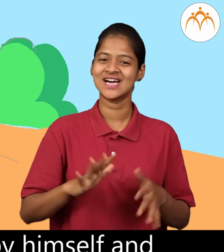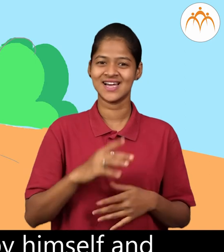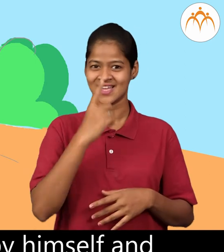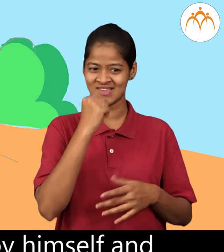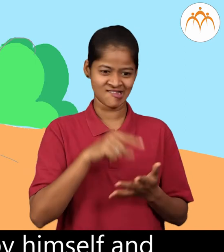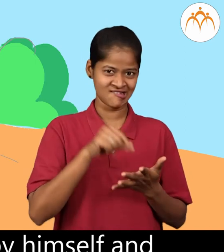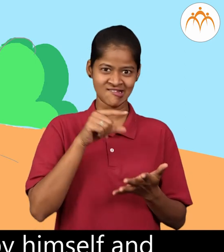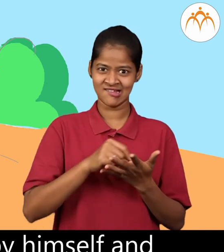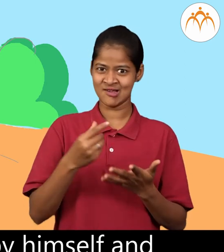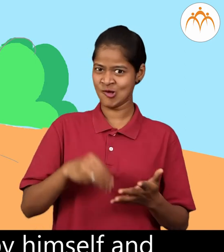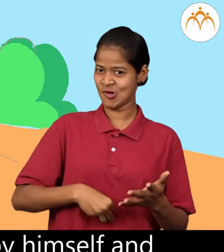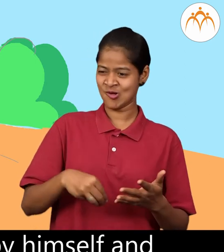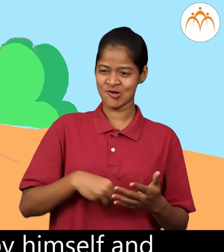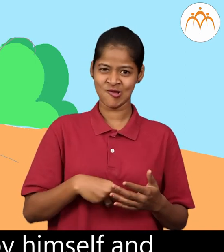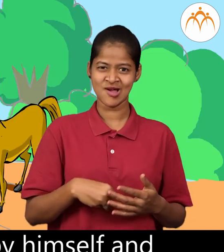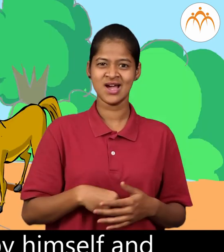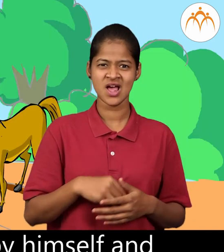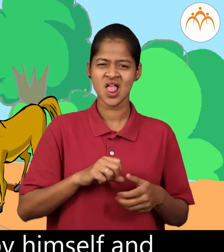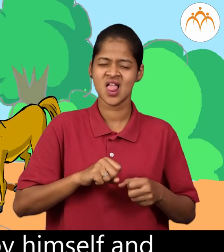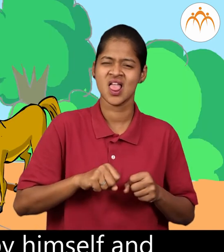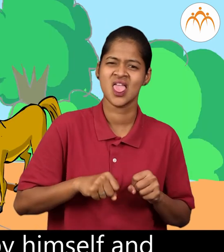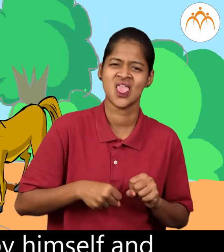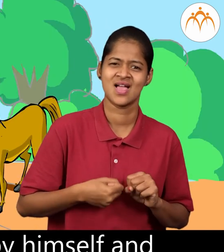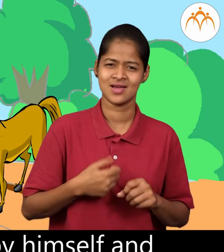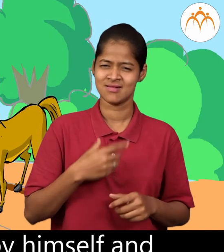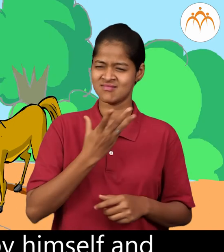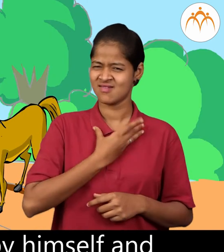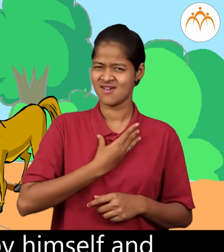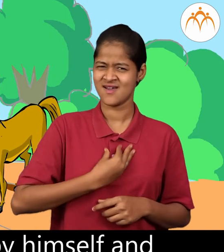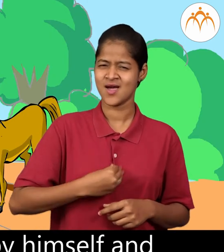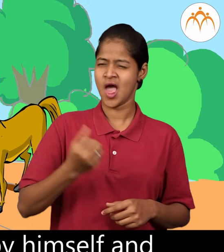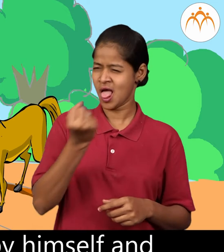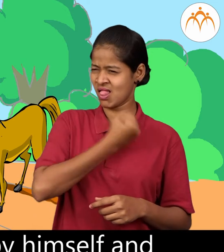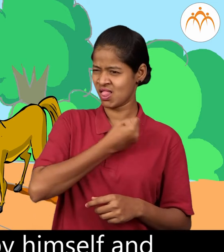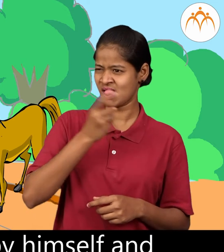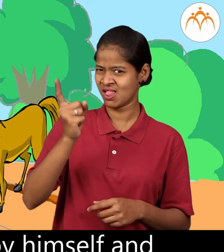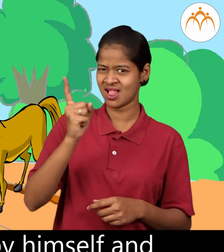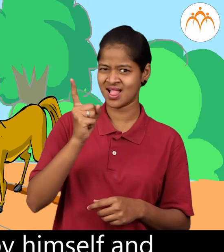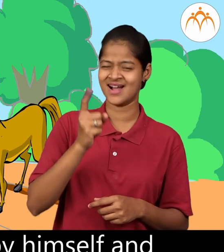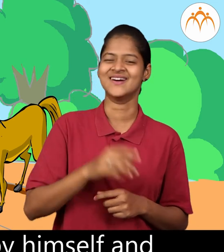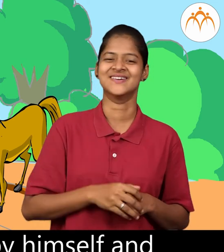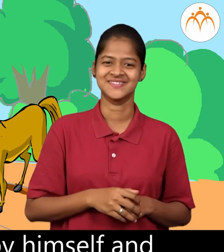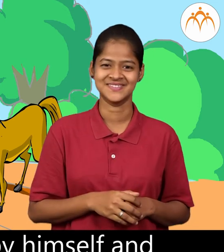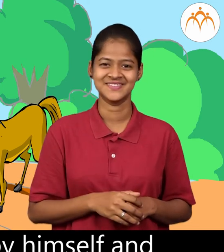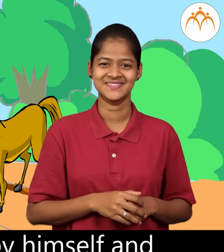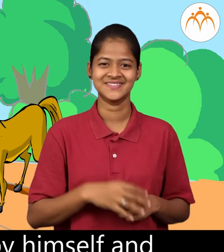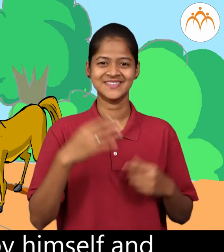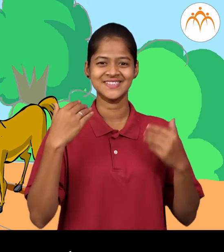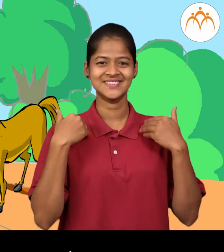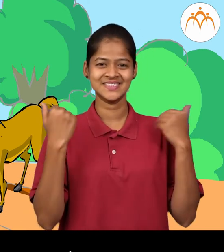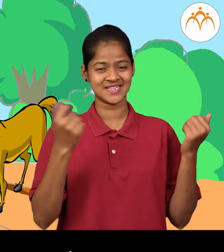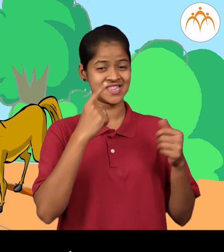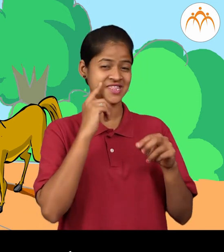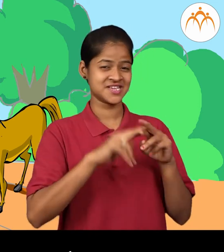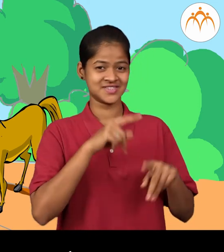fox drank it all by himself and the stalk remained hungry. Really?